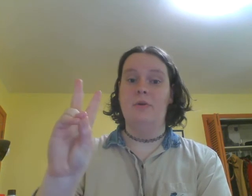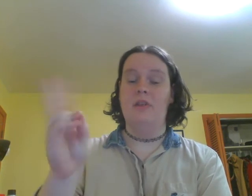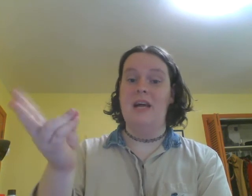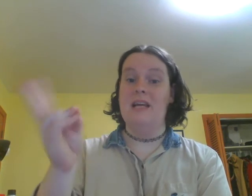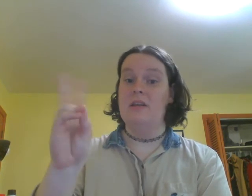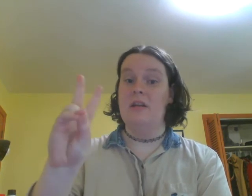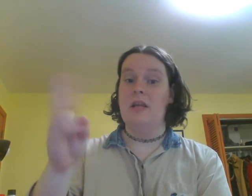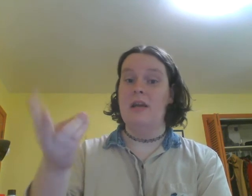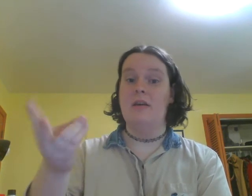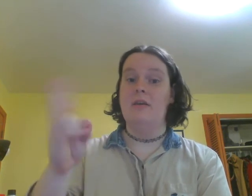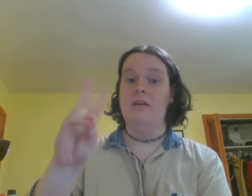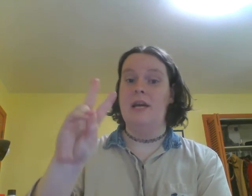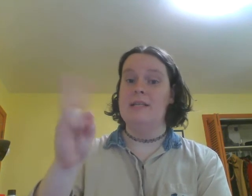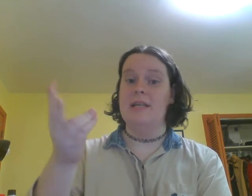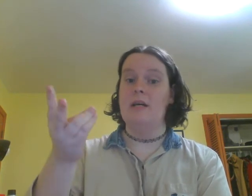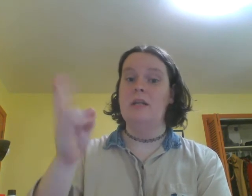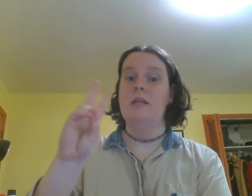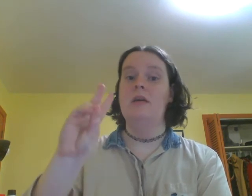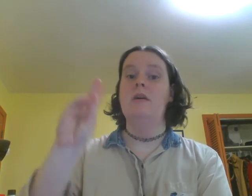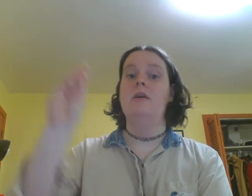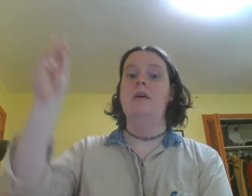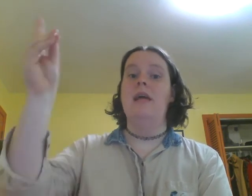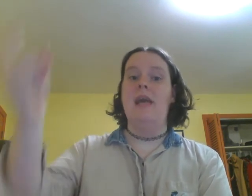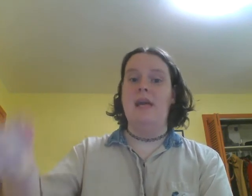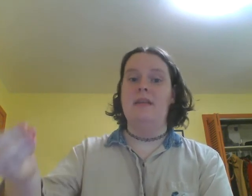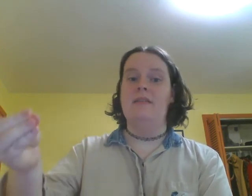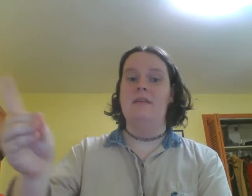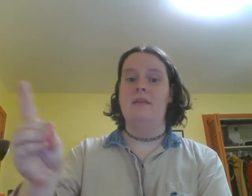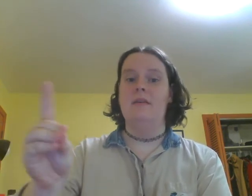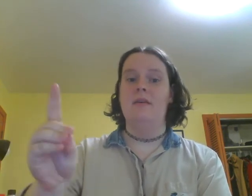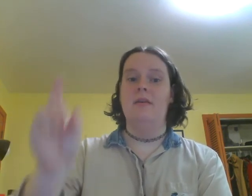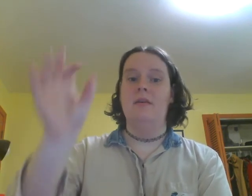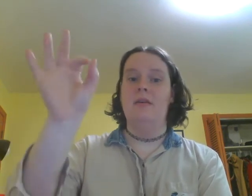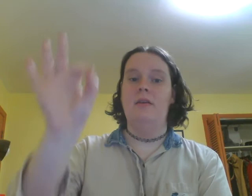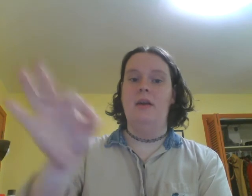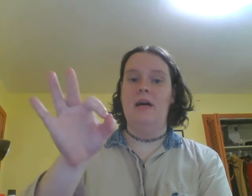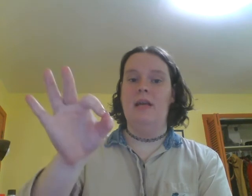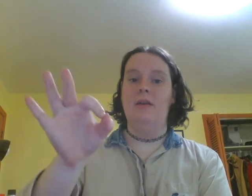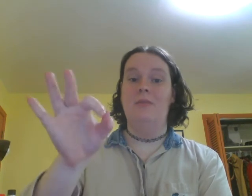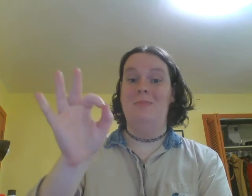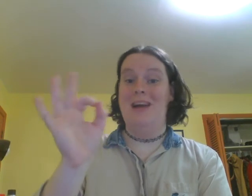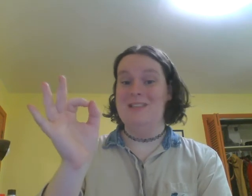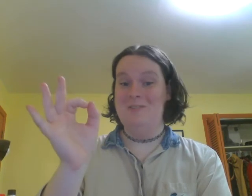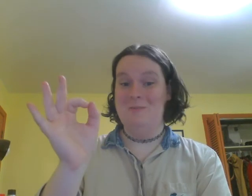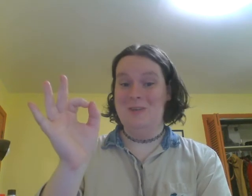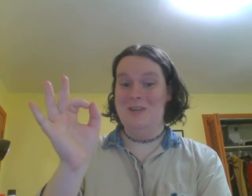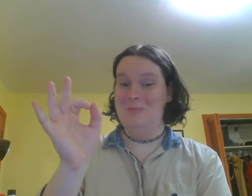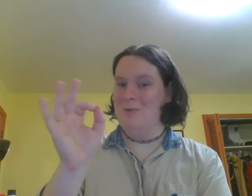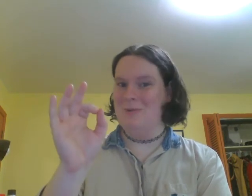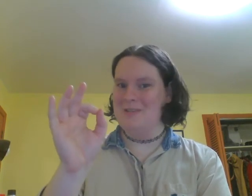like and unlike ASL. 8, 9, back to the familiar, but we're about to stop